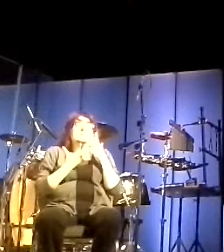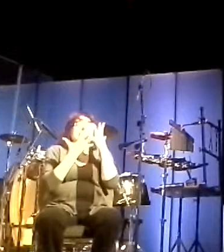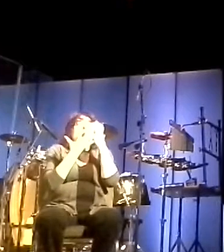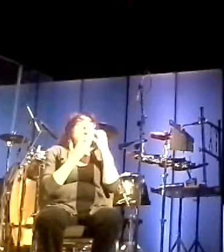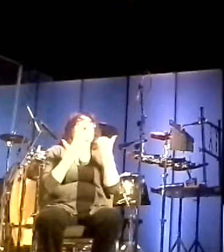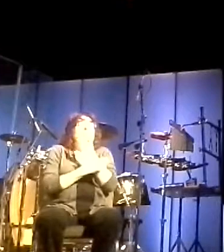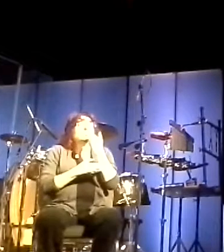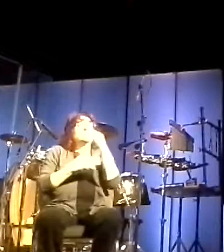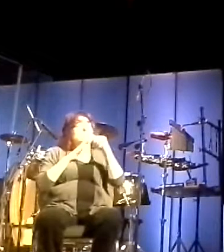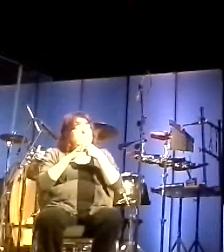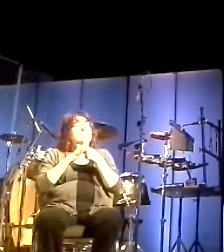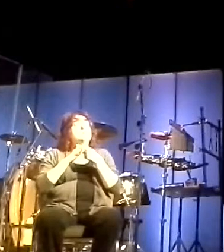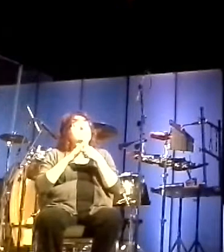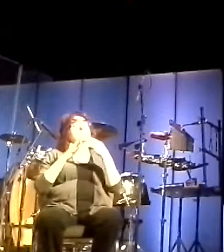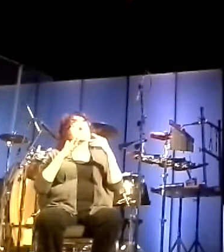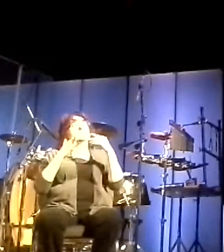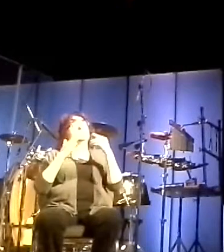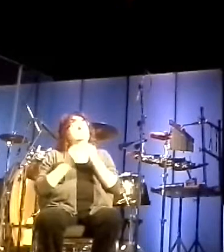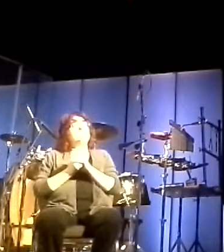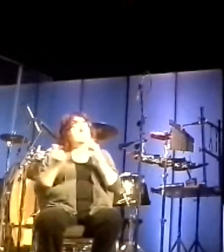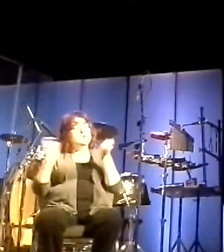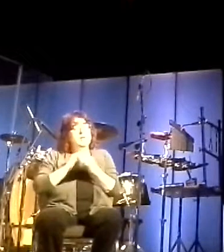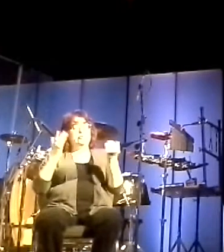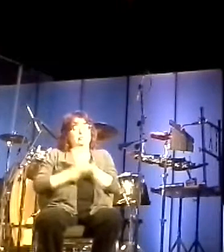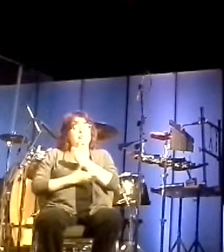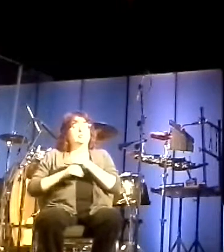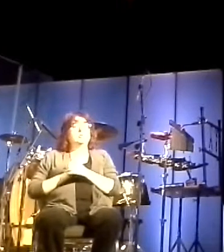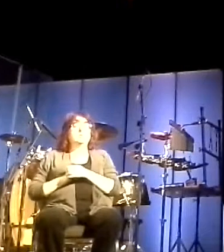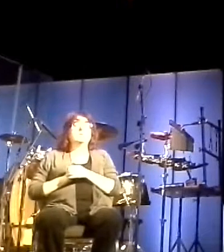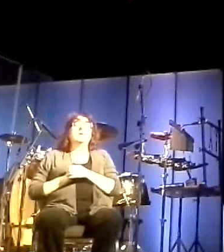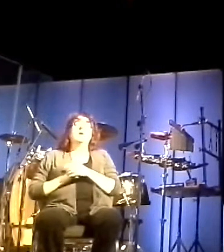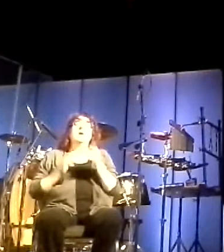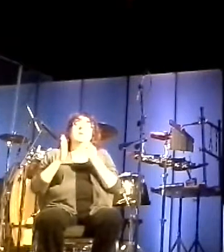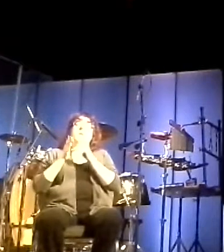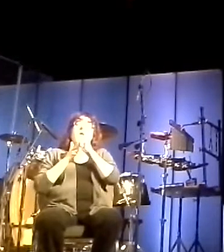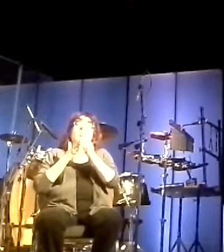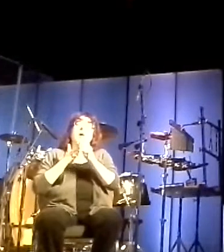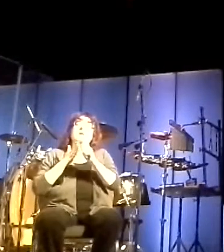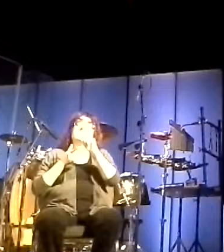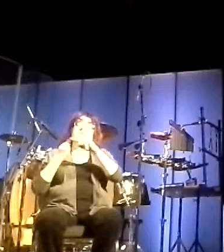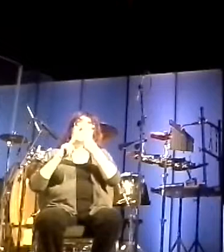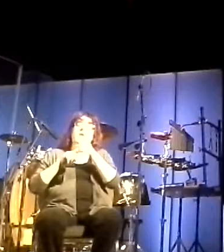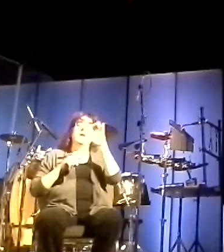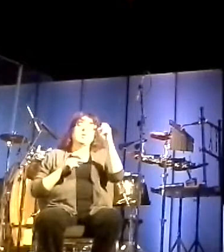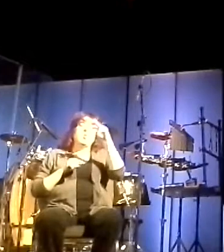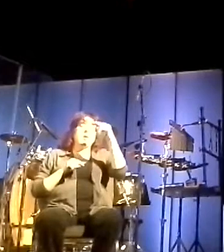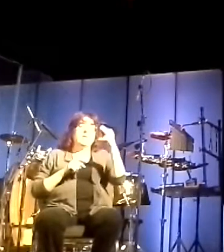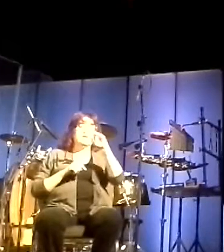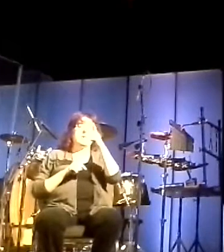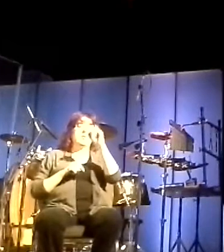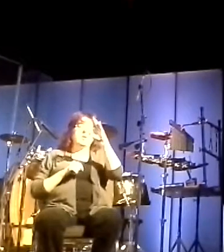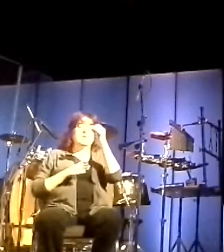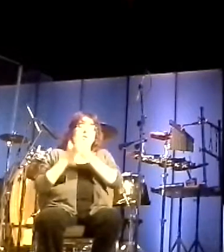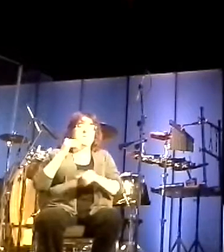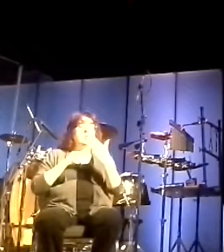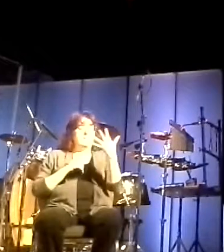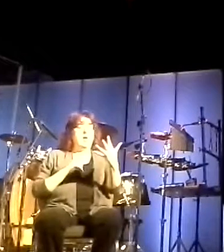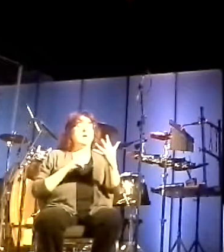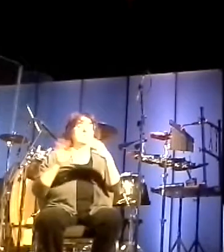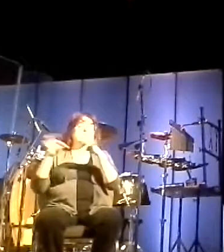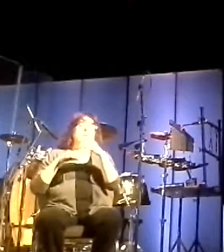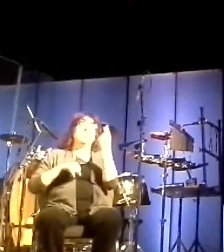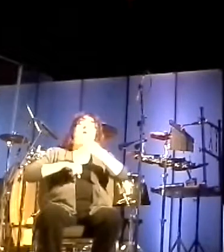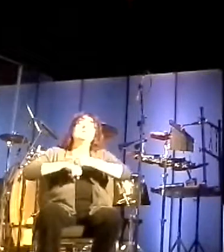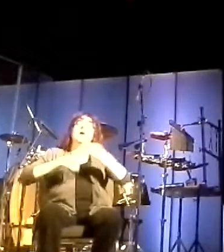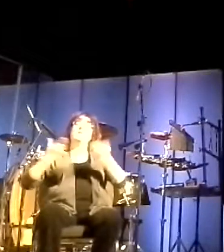for a recreation, for a new beginning? Paul writes to his friends in Corinth in 2 Corinthians chapter 5, and he's talking about that